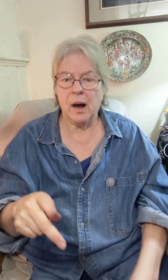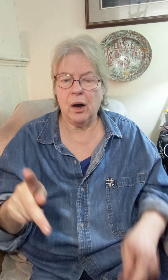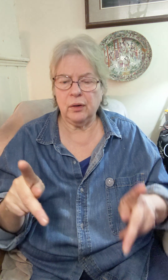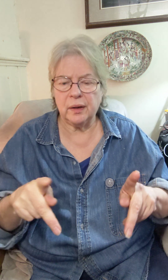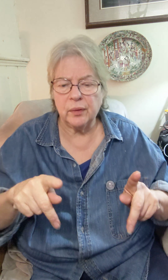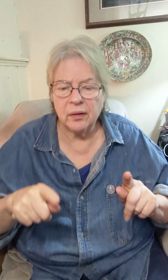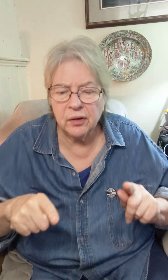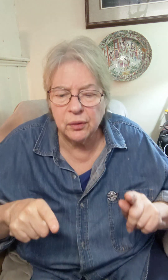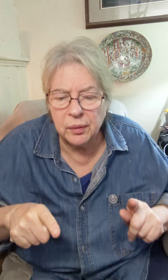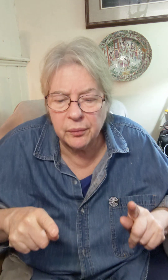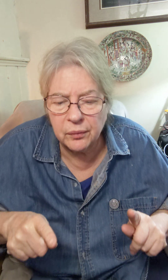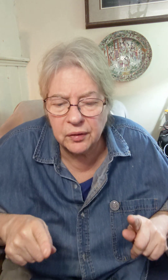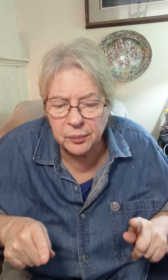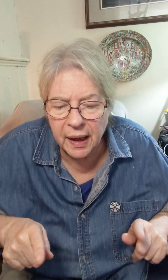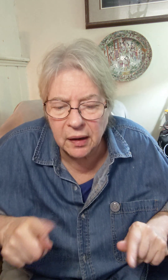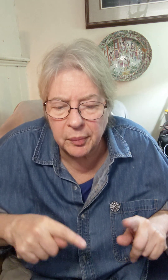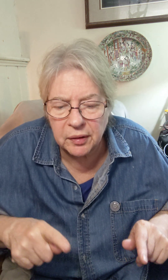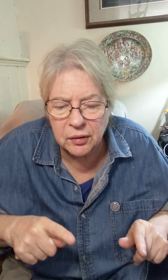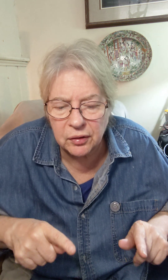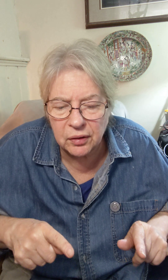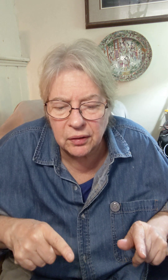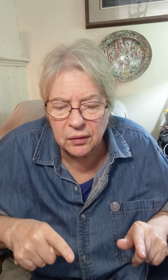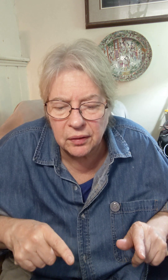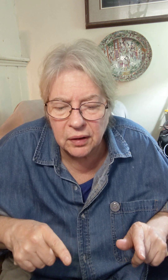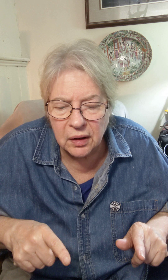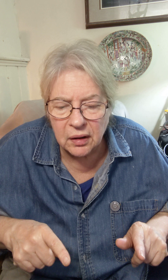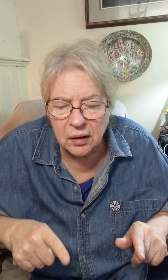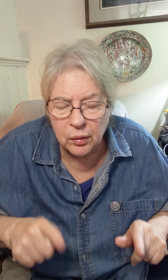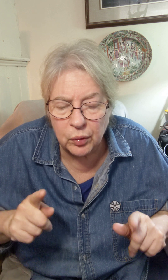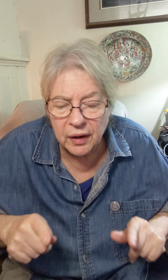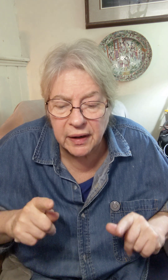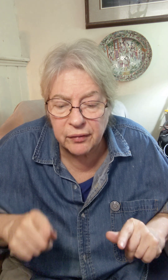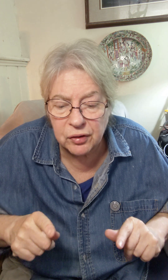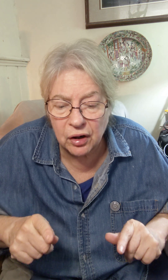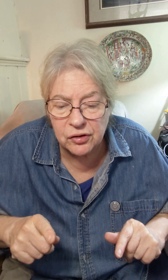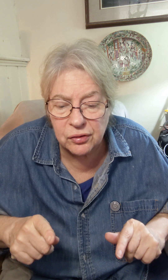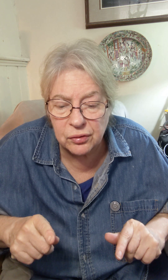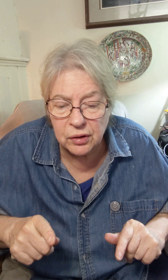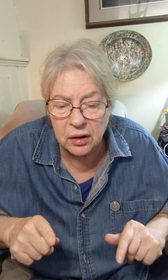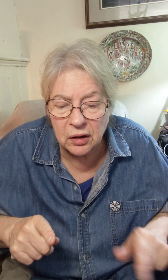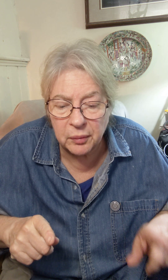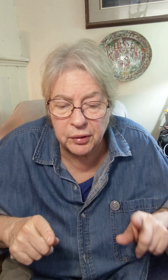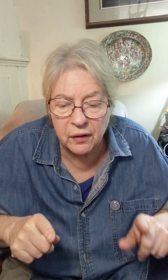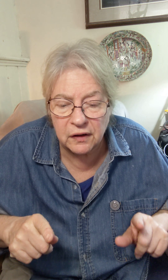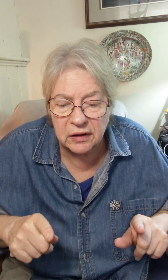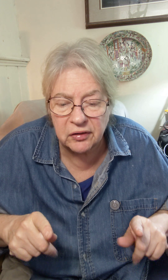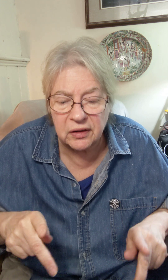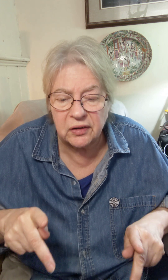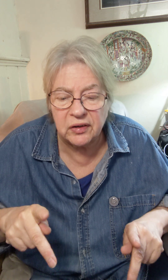oh yeah, you know what, let's back up a little to a word I never taught you. I'm going to put it on the list, is